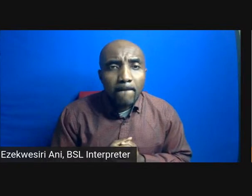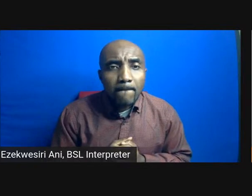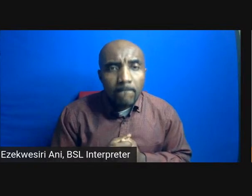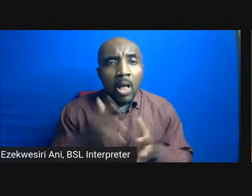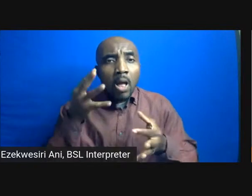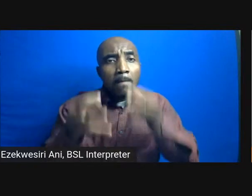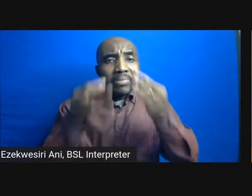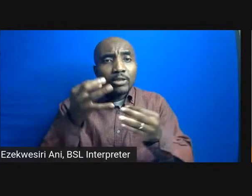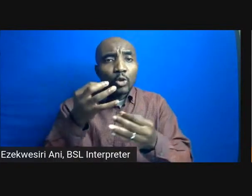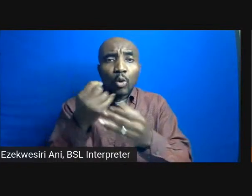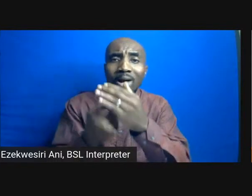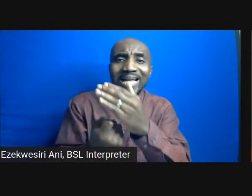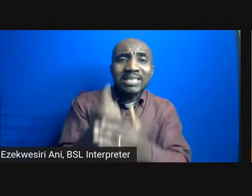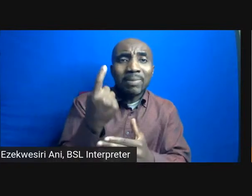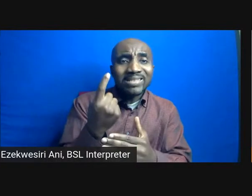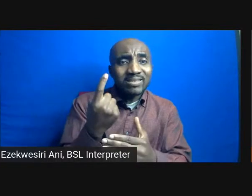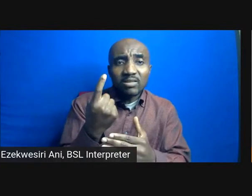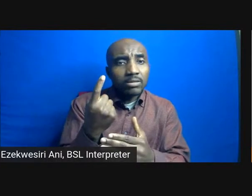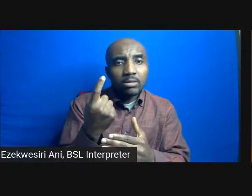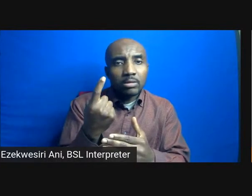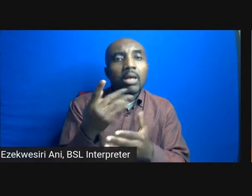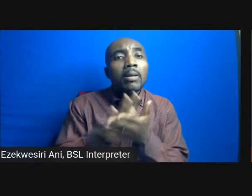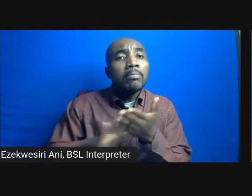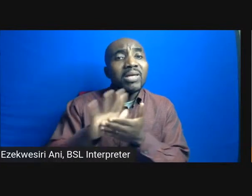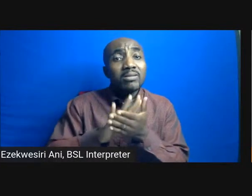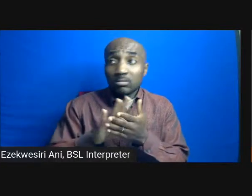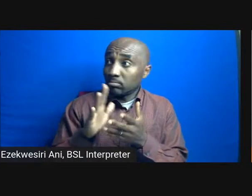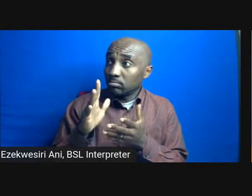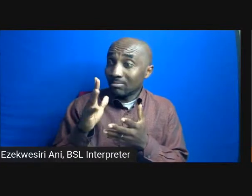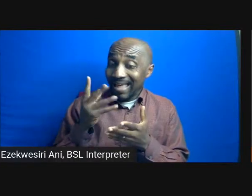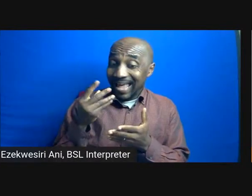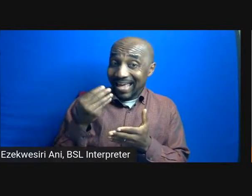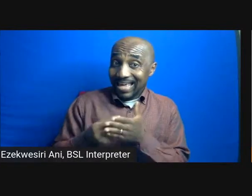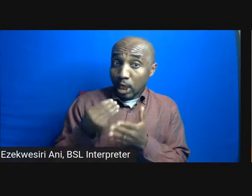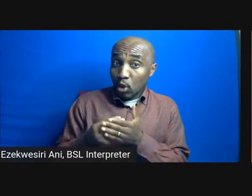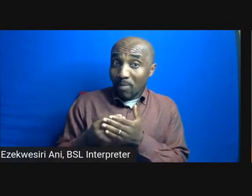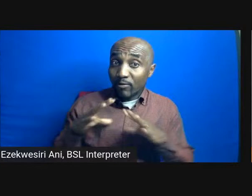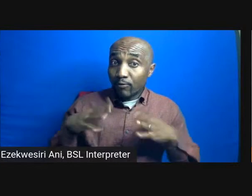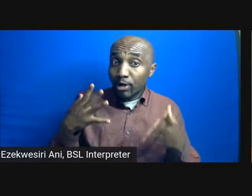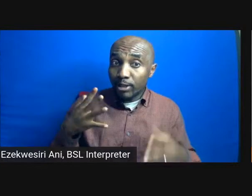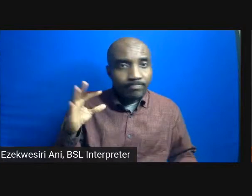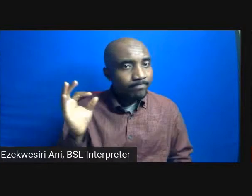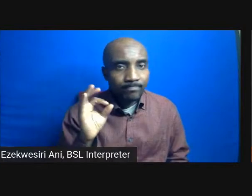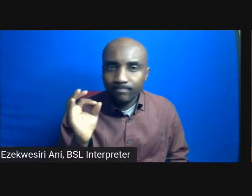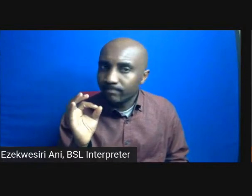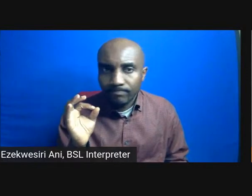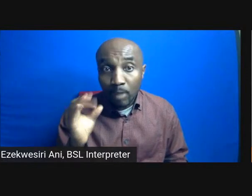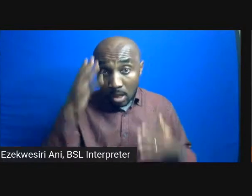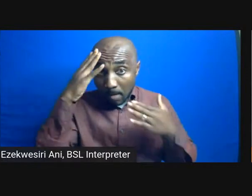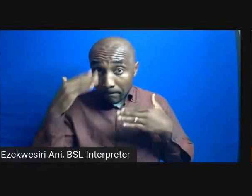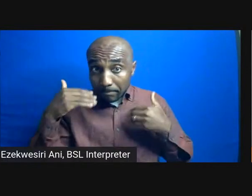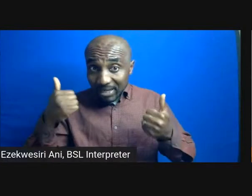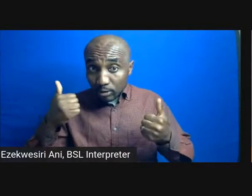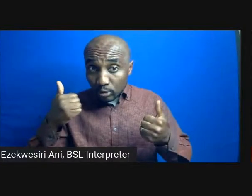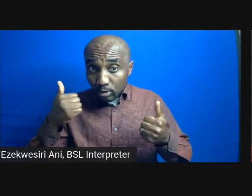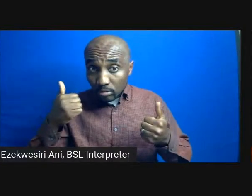Political independence did not come with economic freedom, nor indeed with mental freedom.